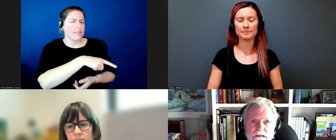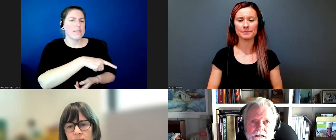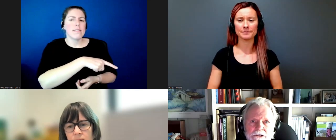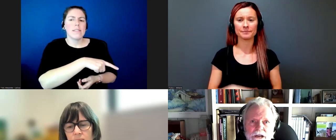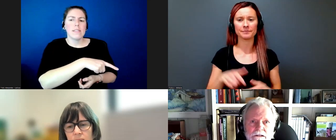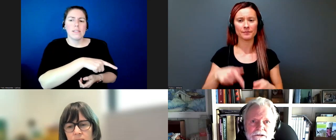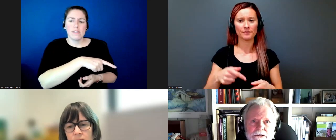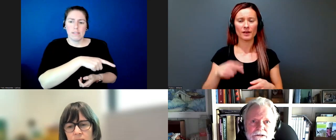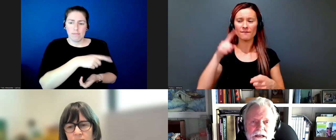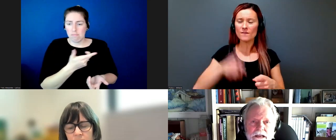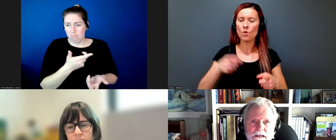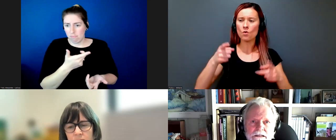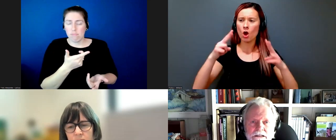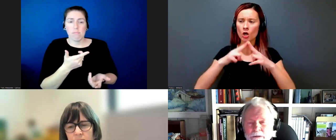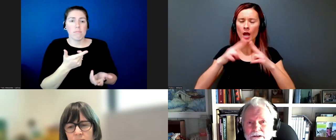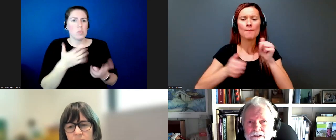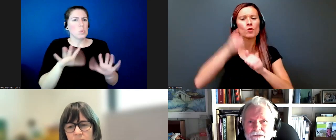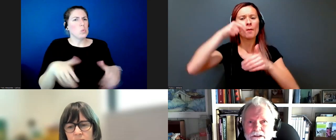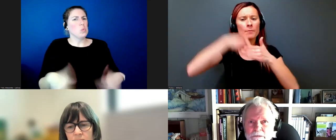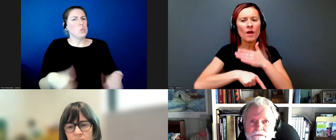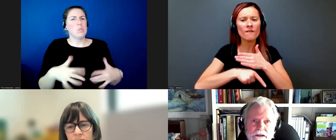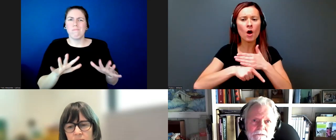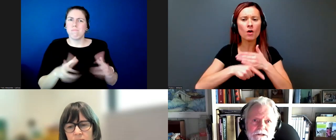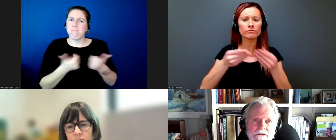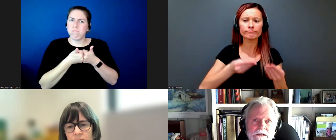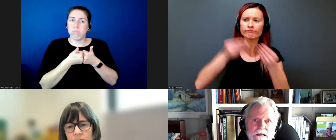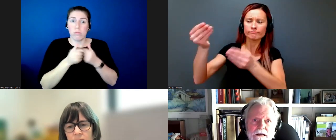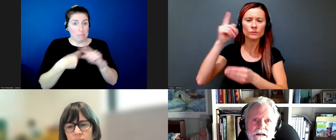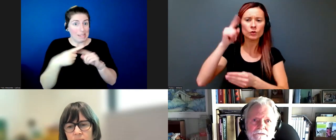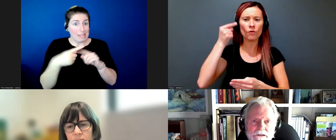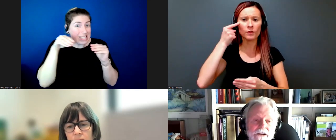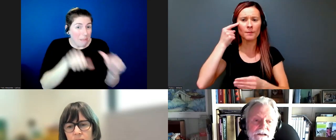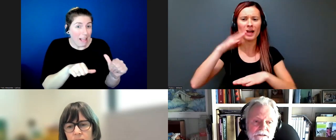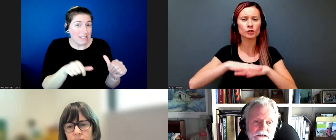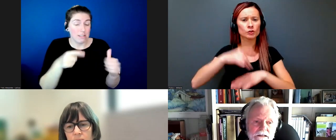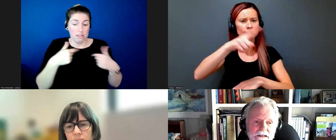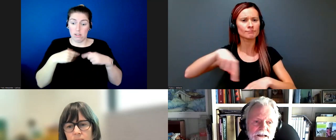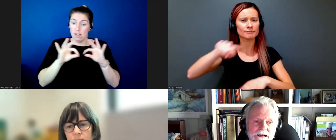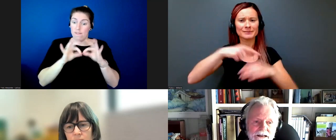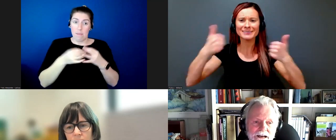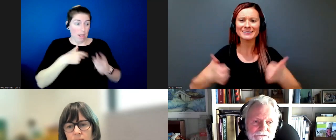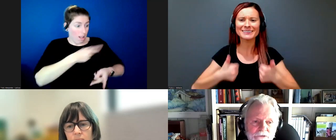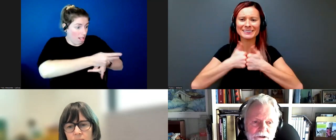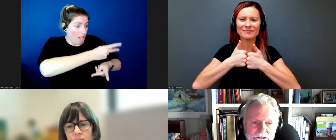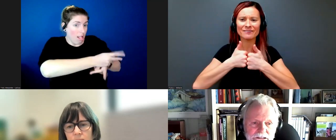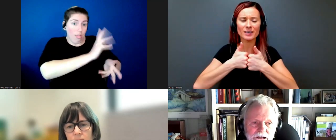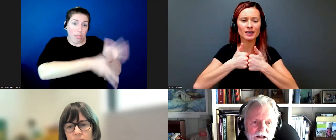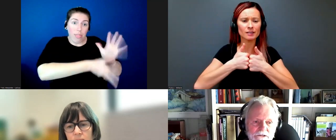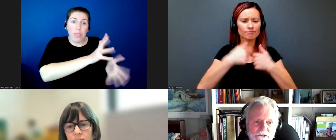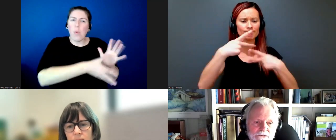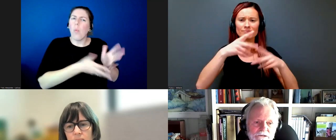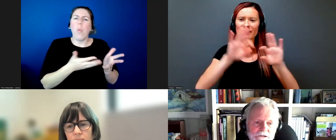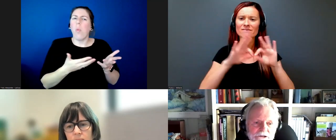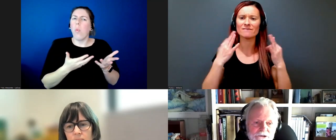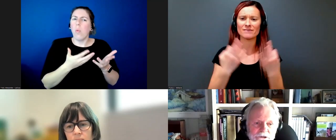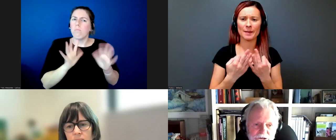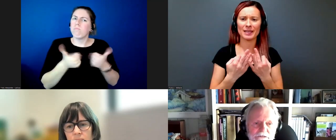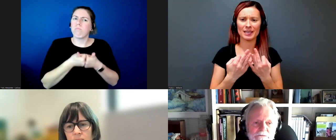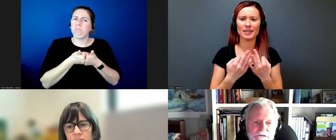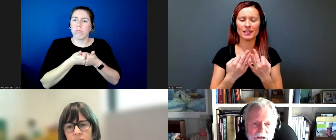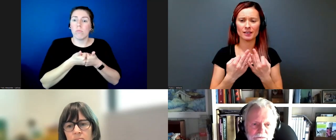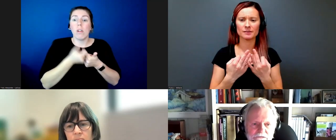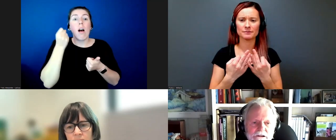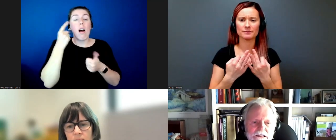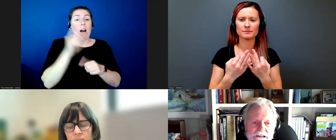extraordinary challenges and expenses faced by families for caregiving. Unfortunately, all of those were